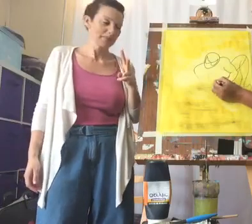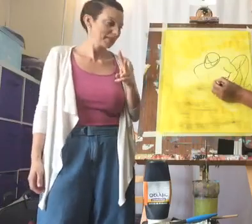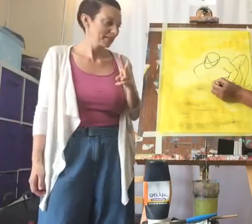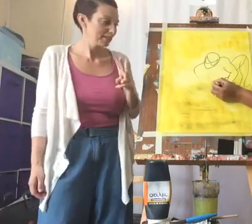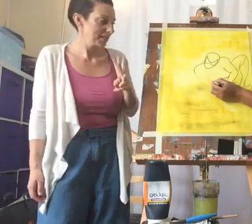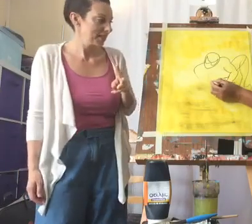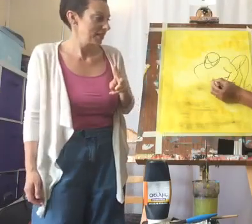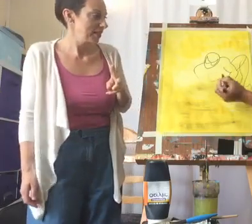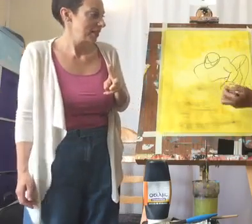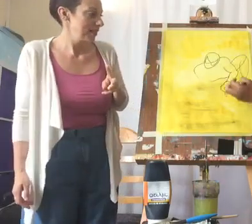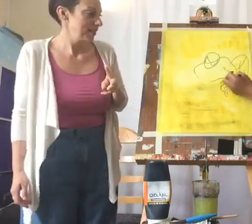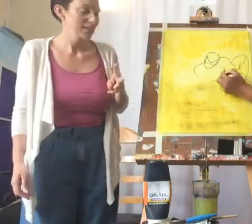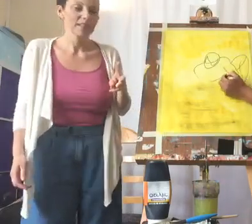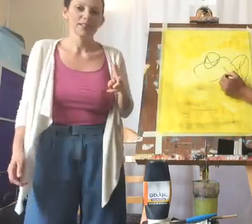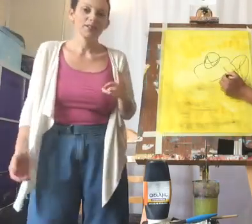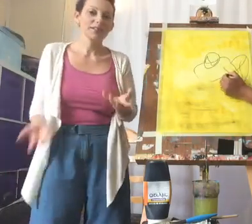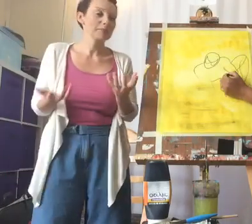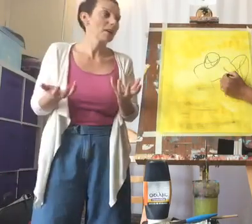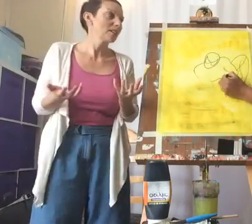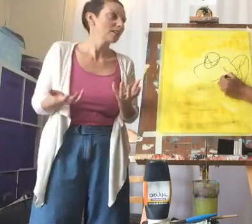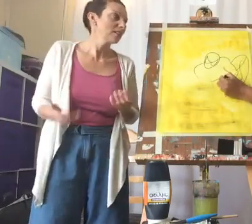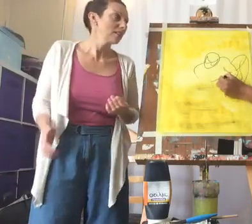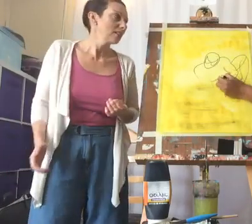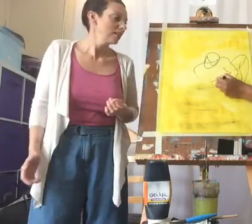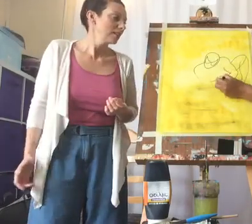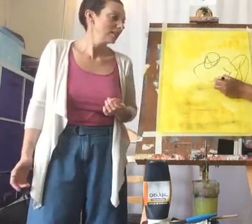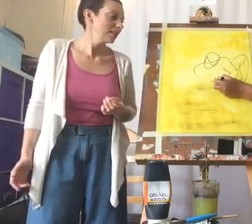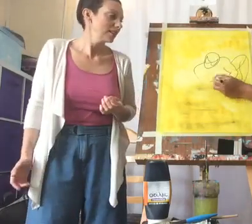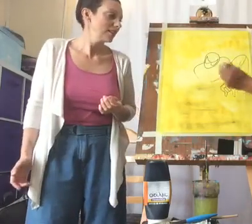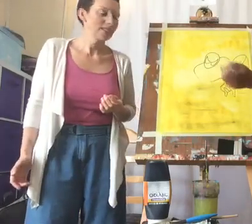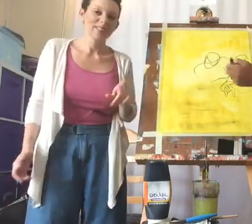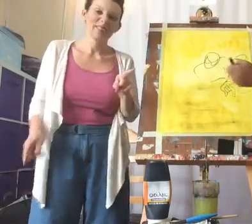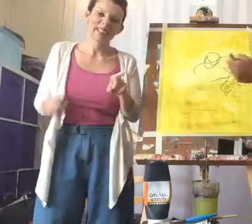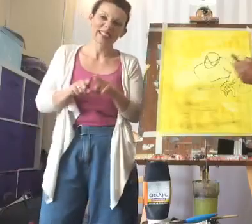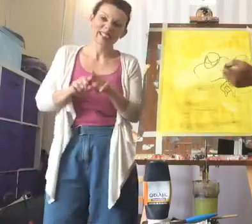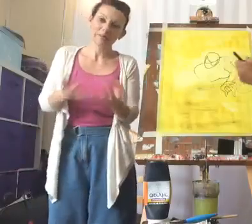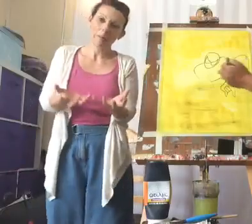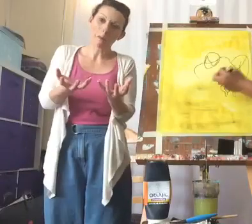are splayed apart. So it's his butt. It's like his butt, yeah.